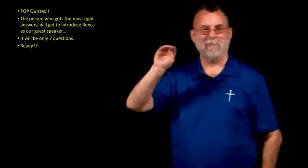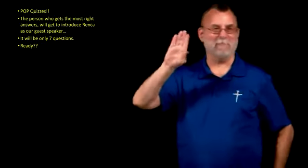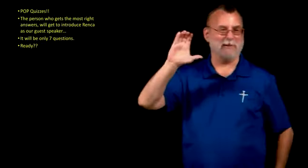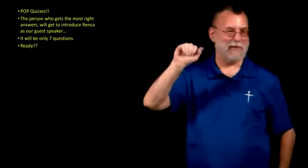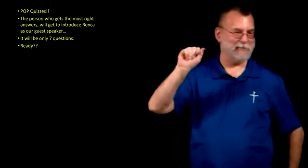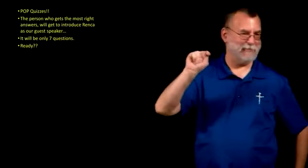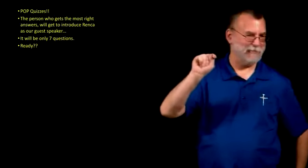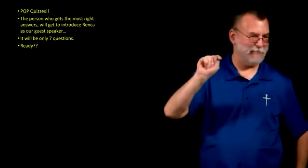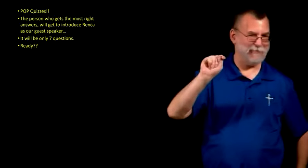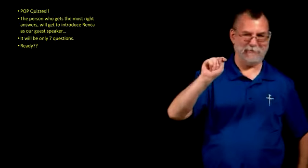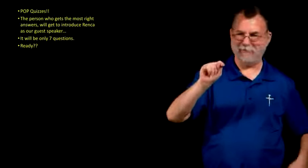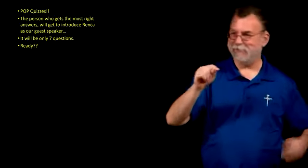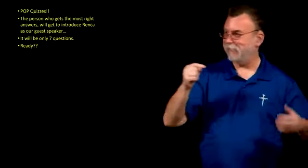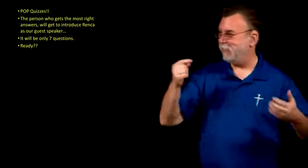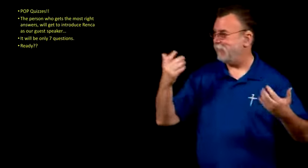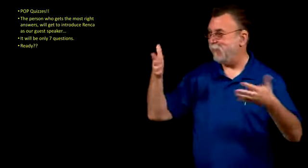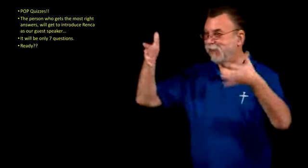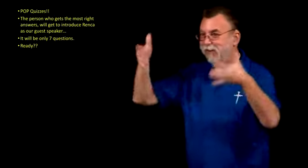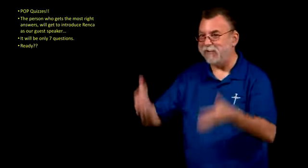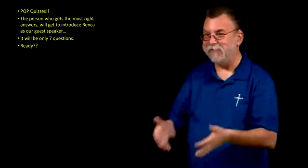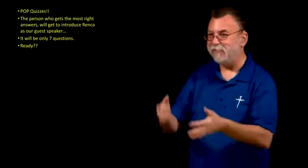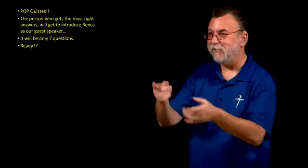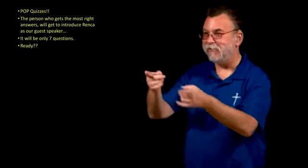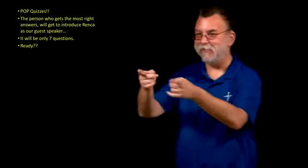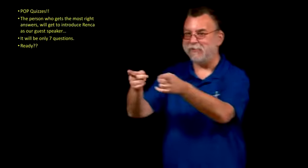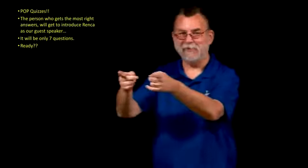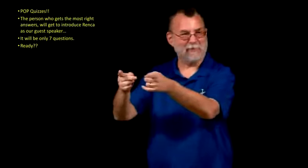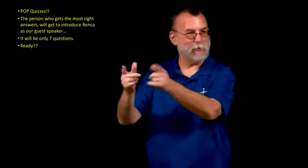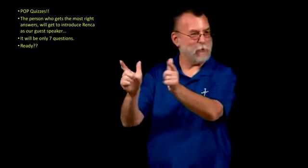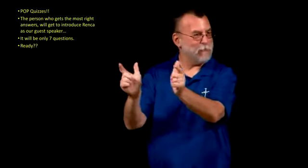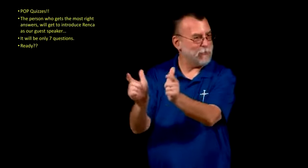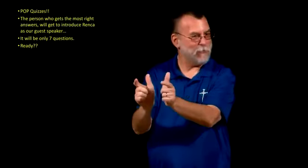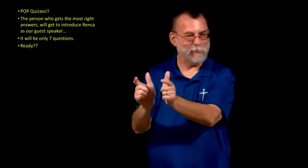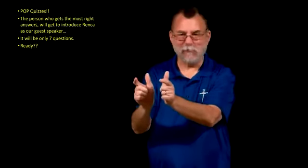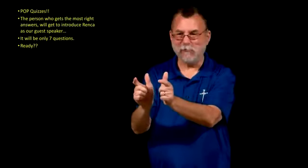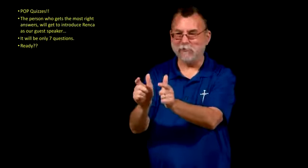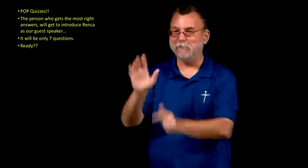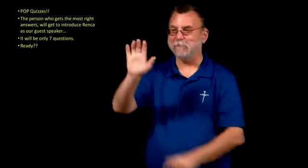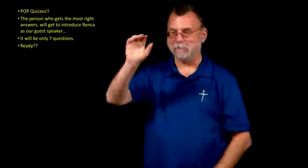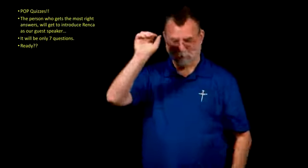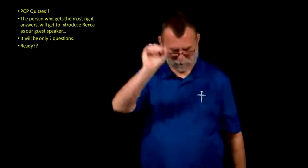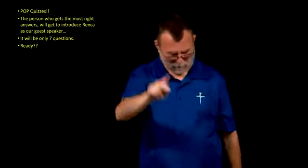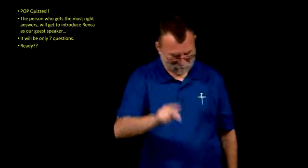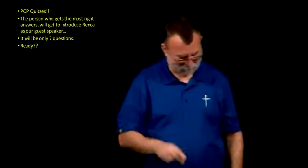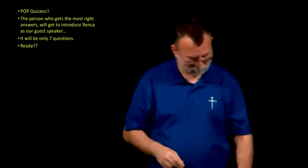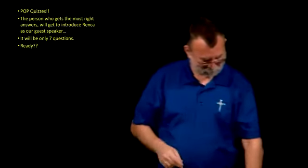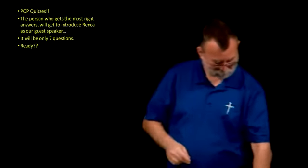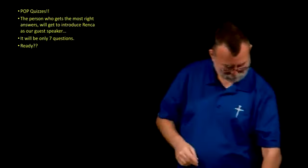Okay, I know. It's a bobcat. All right. All right, now the group has gotten much, much